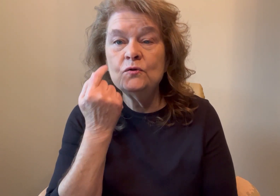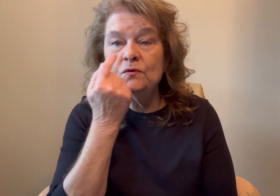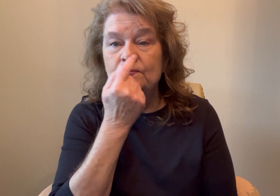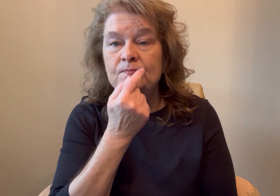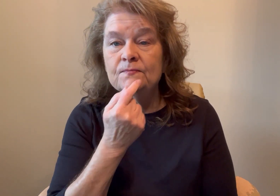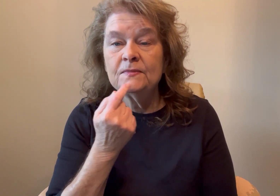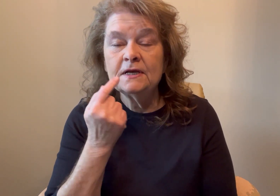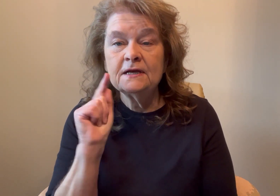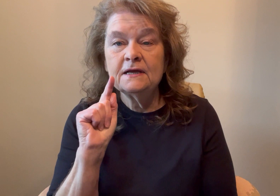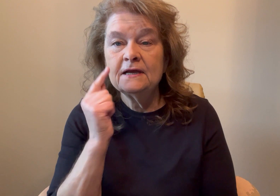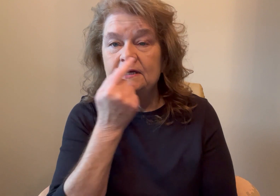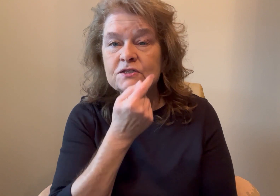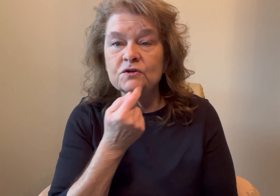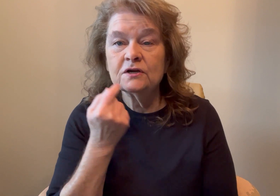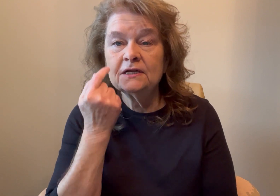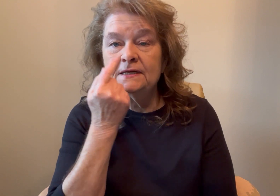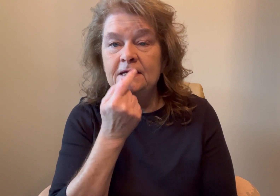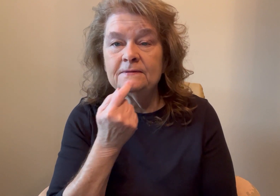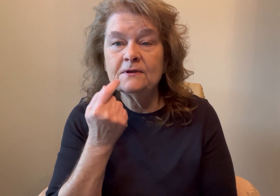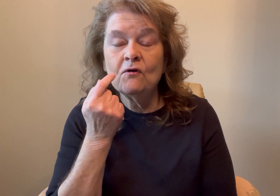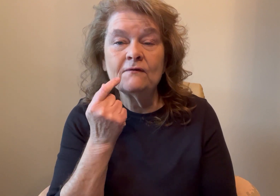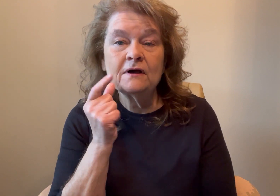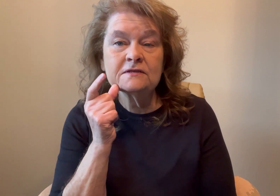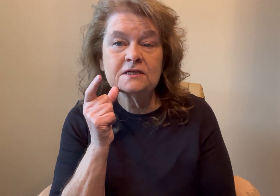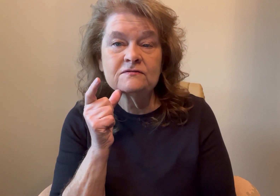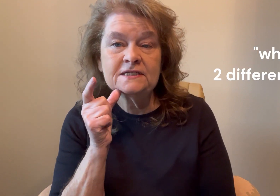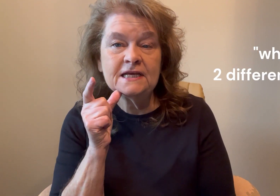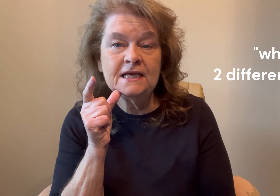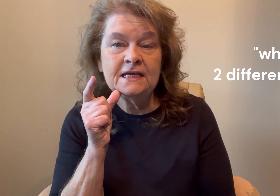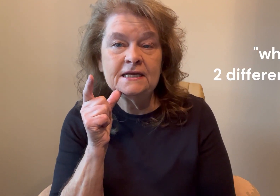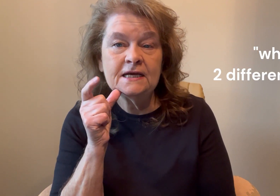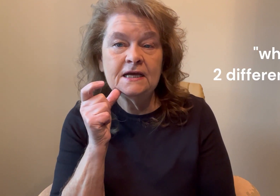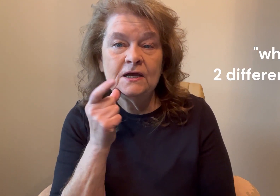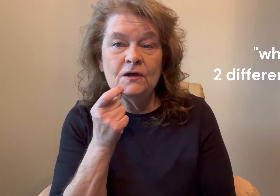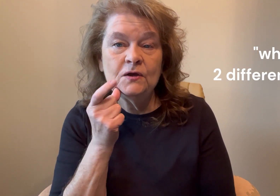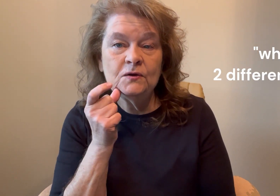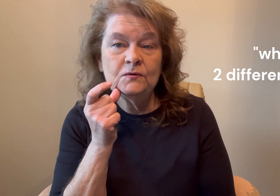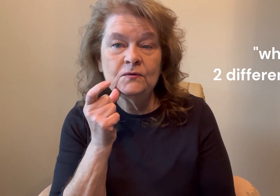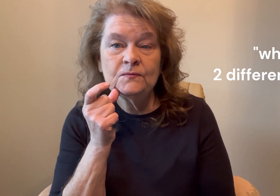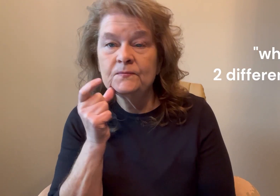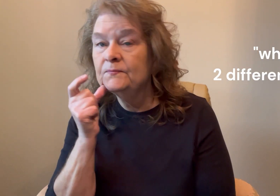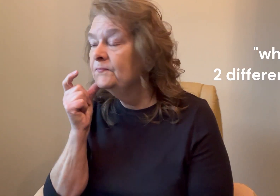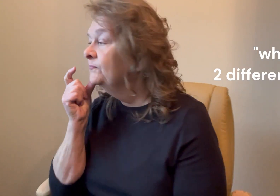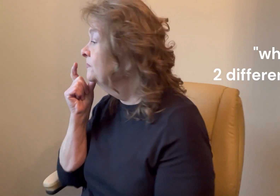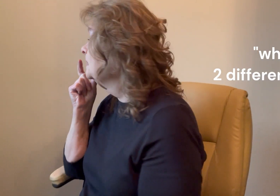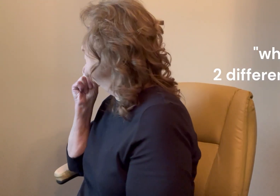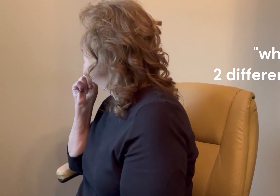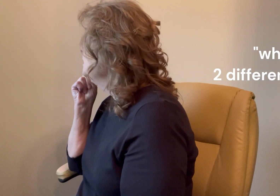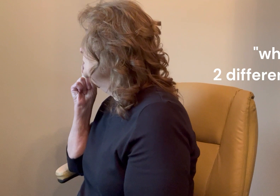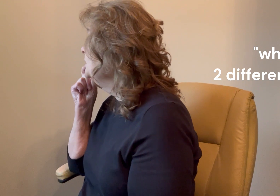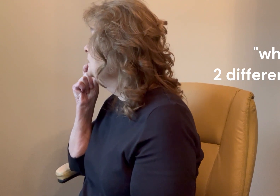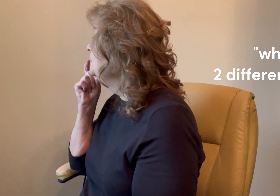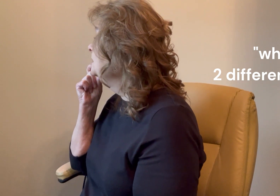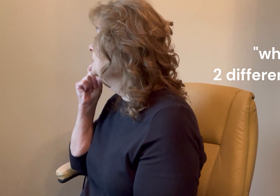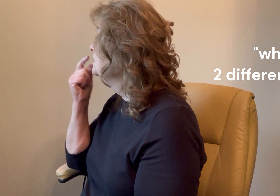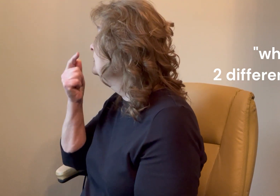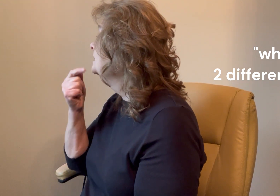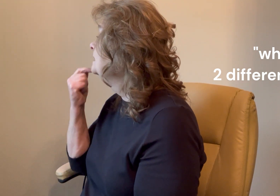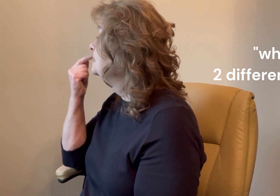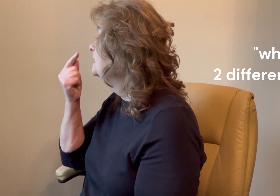Who, circling it, or I've also seen who. Who